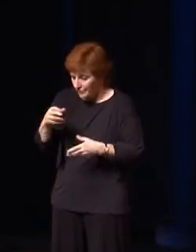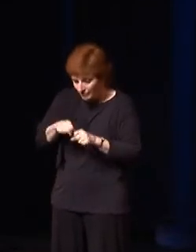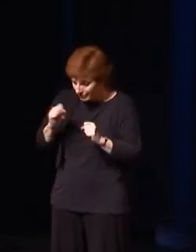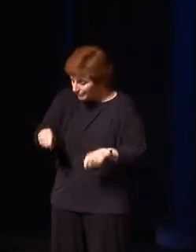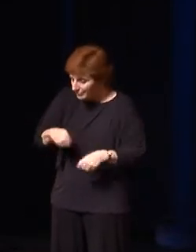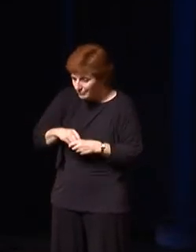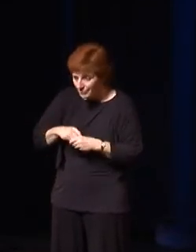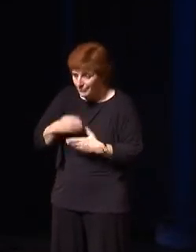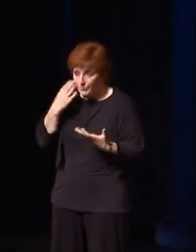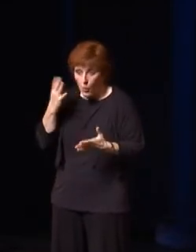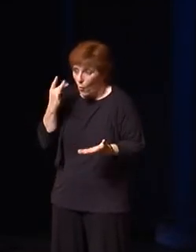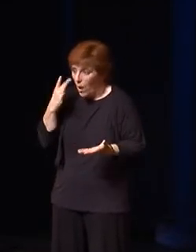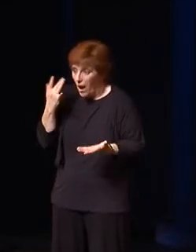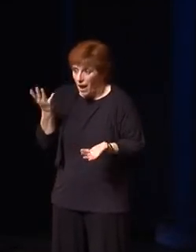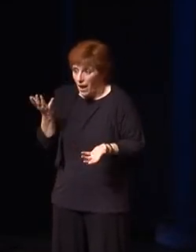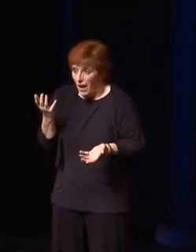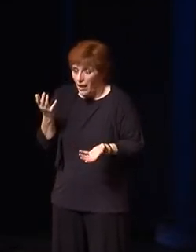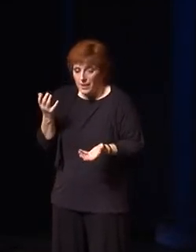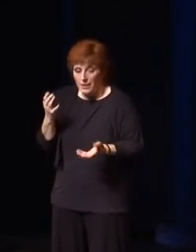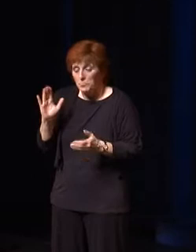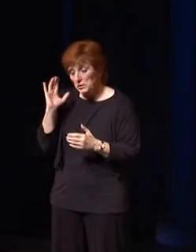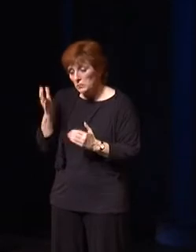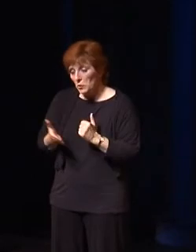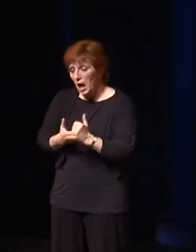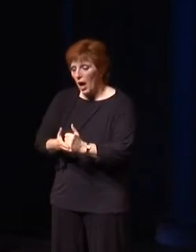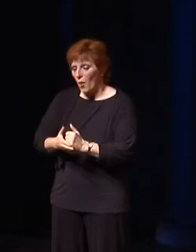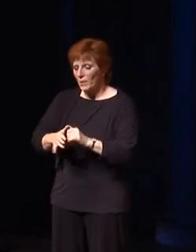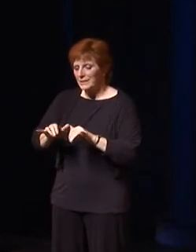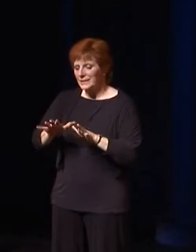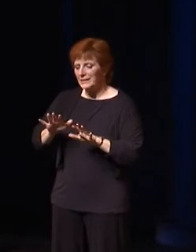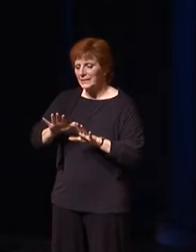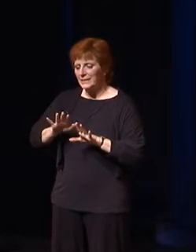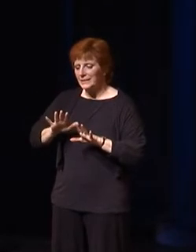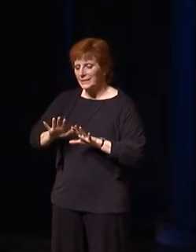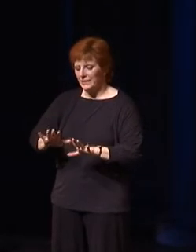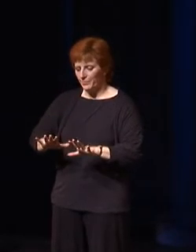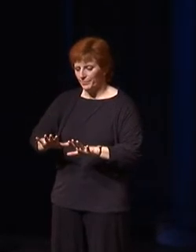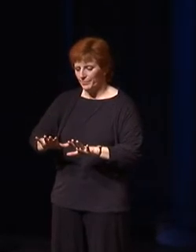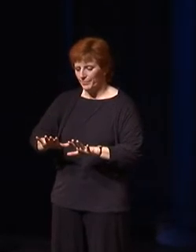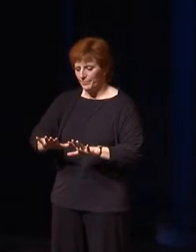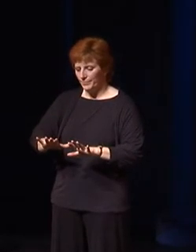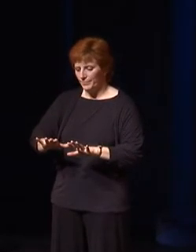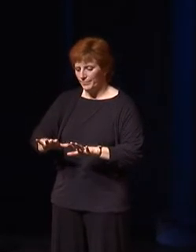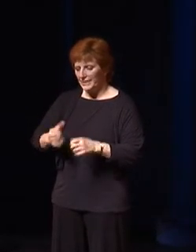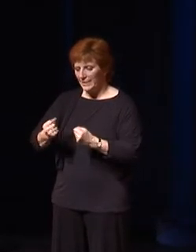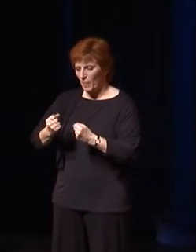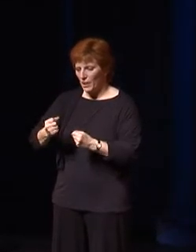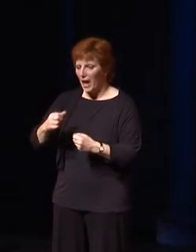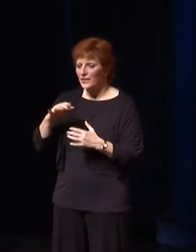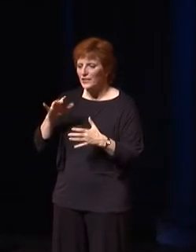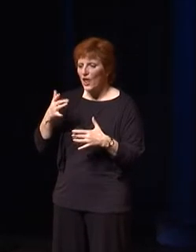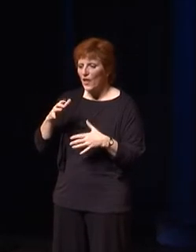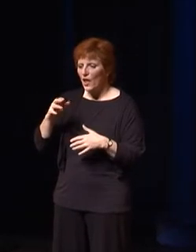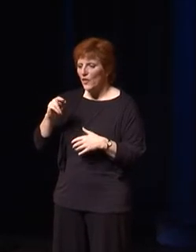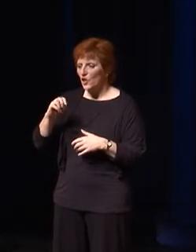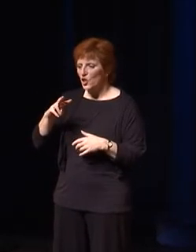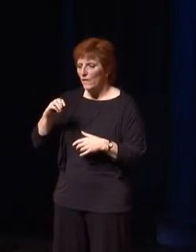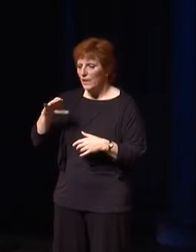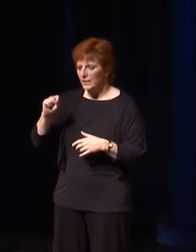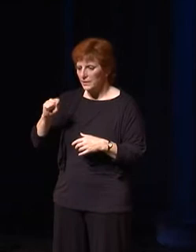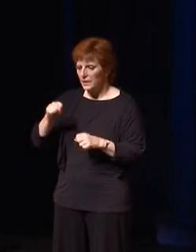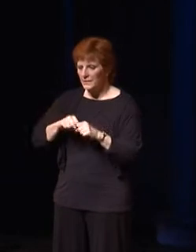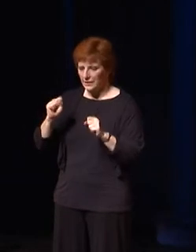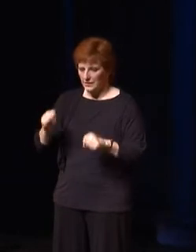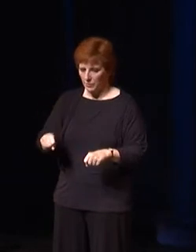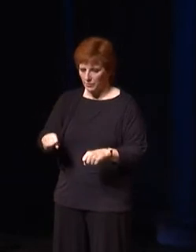nobody knows why it works, it seems to help stabilize the nervous system. You know, I'm a bottom-up thinker, so I'm not going to make up some theory